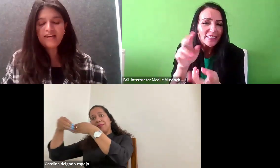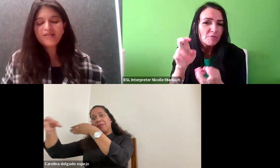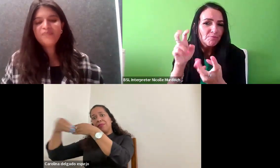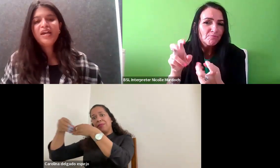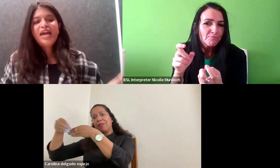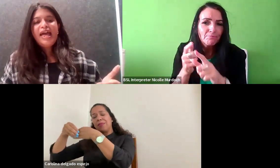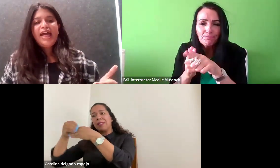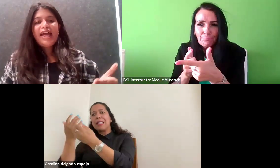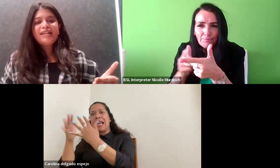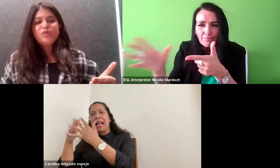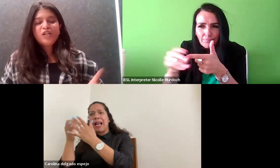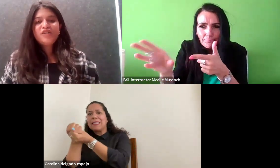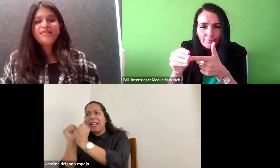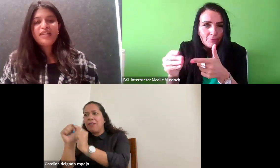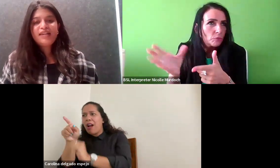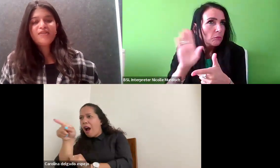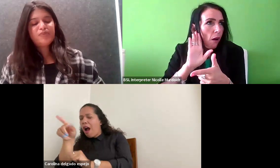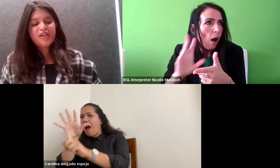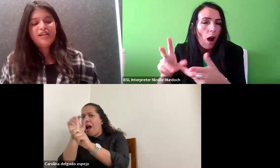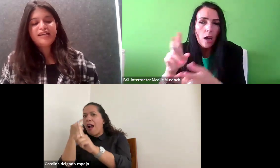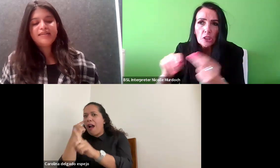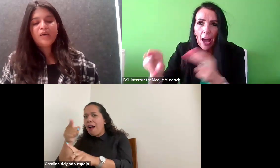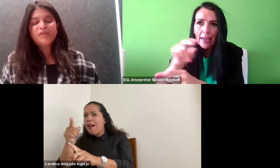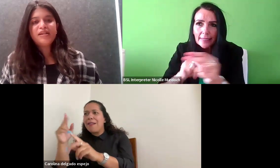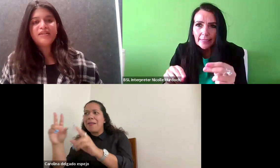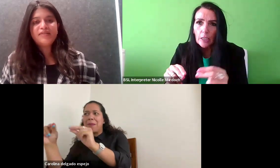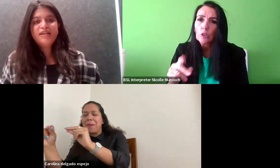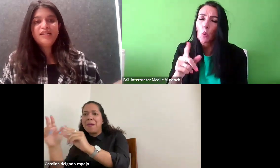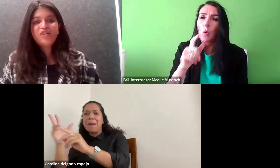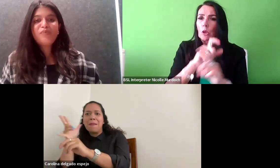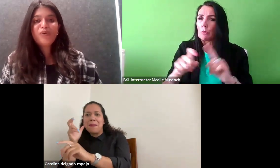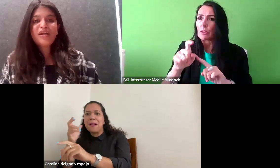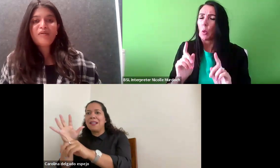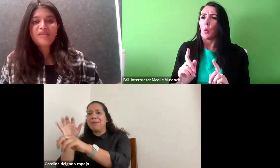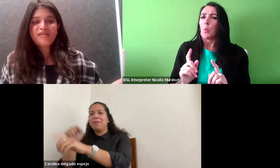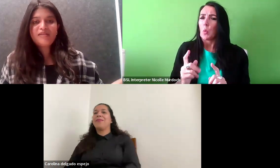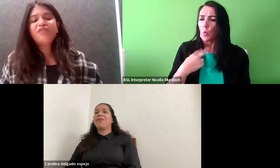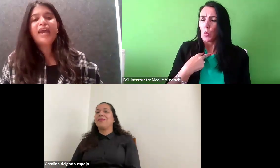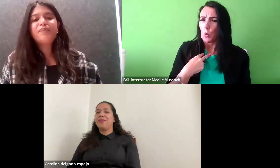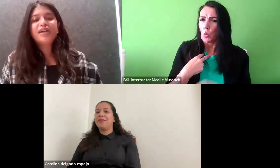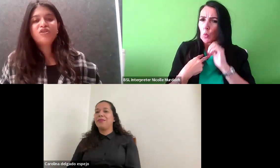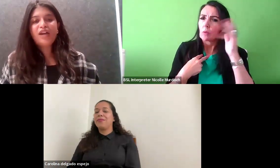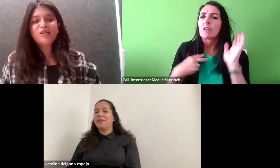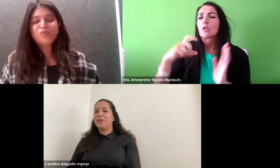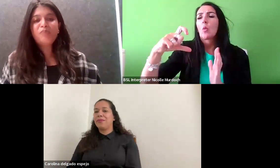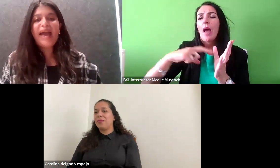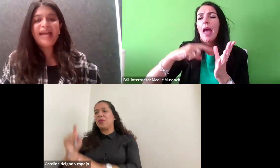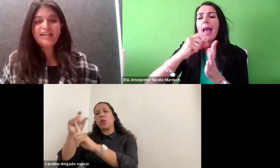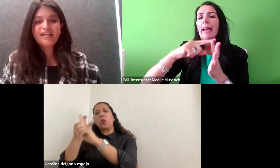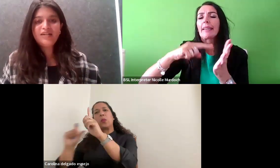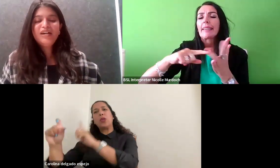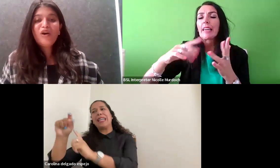other things. And what you're seeing in this particular example is literally the city of Cape Town trying to put